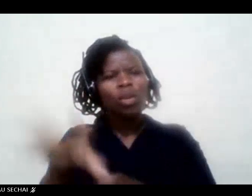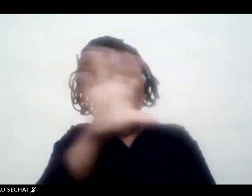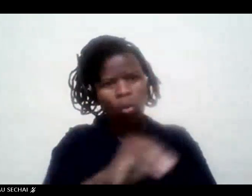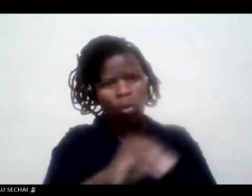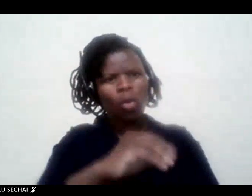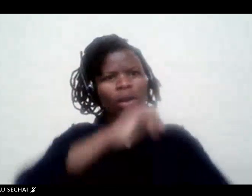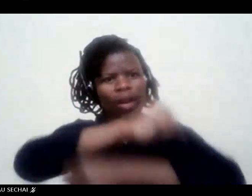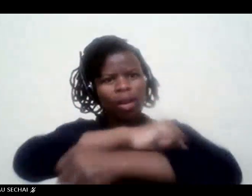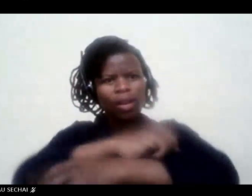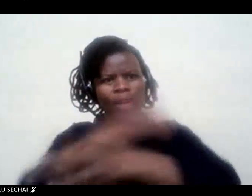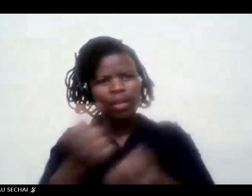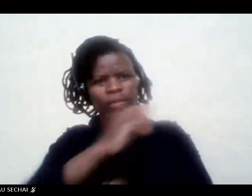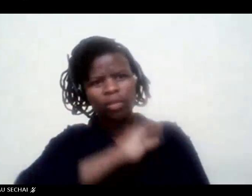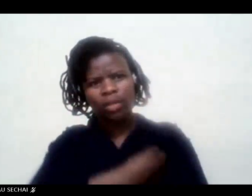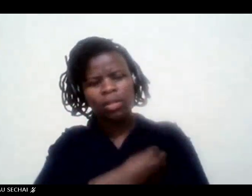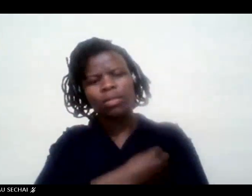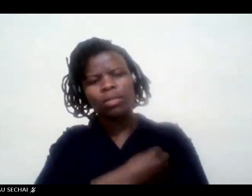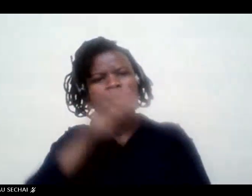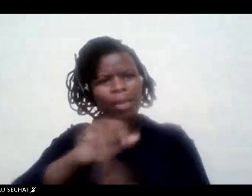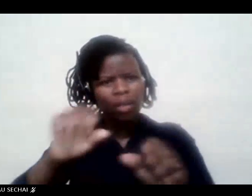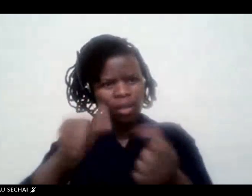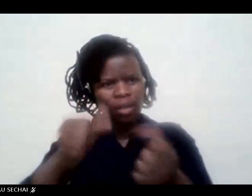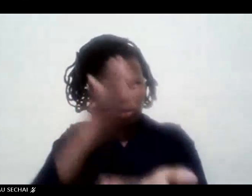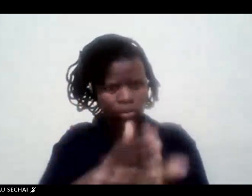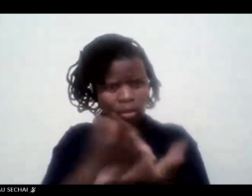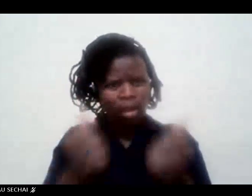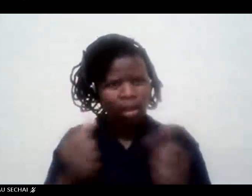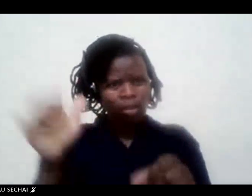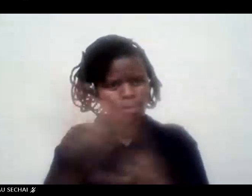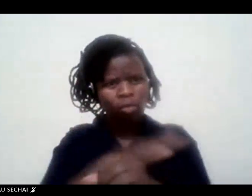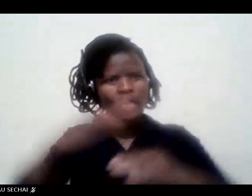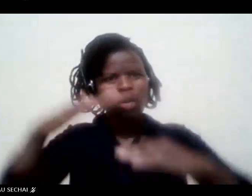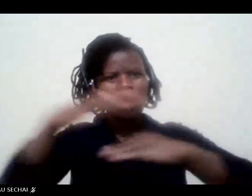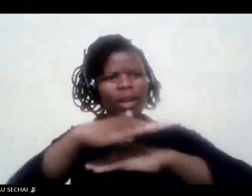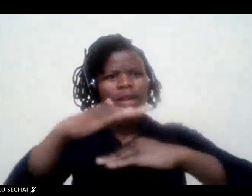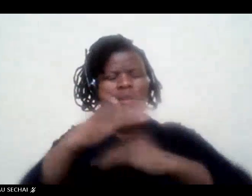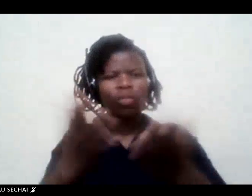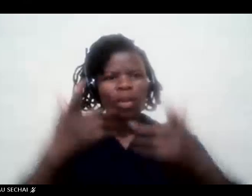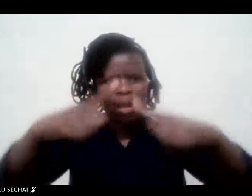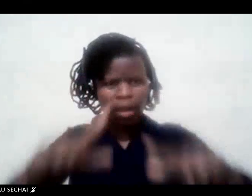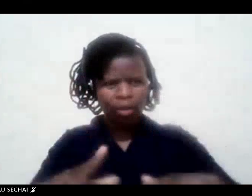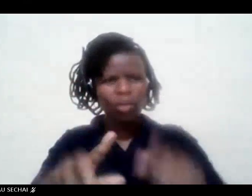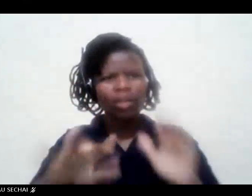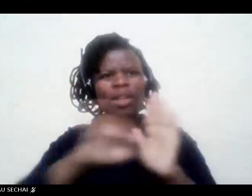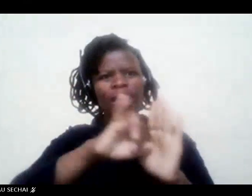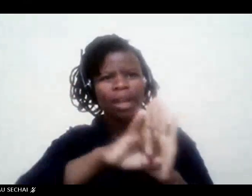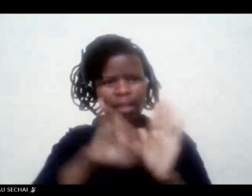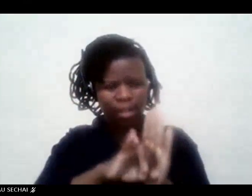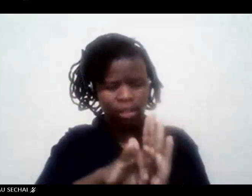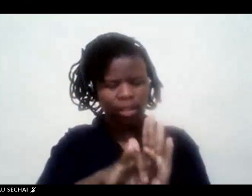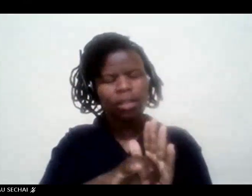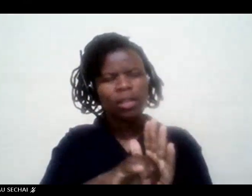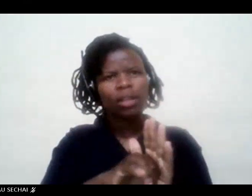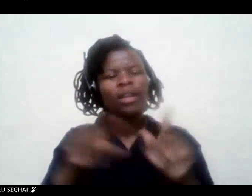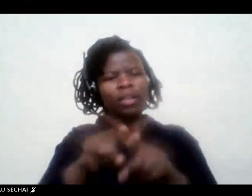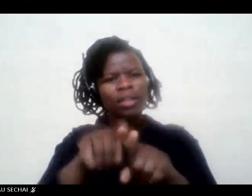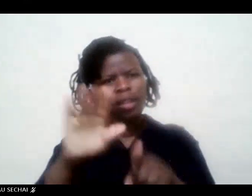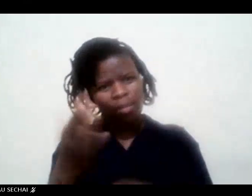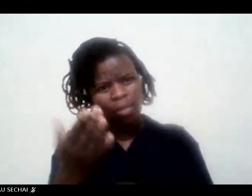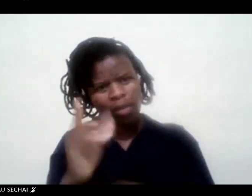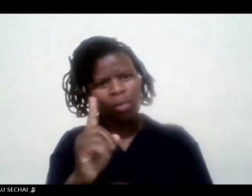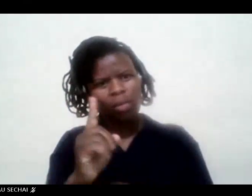ensure that they have full access to language, identity, and belonging, even if that is better achieved in a deaf school